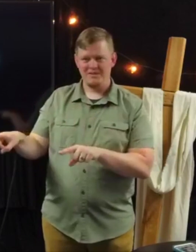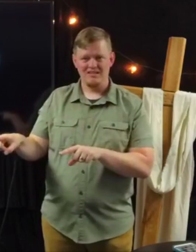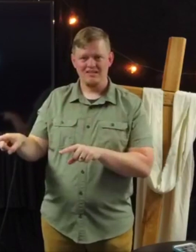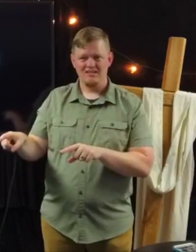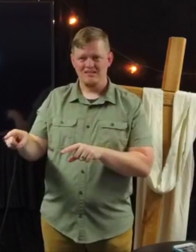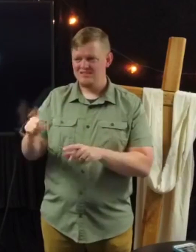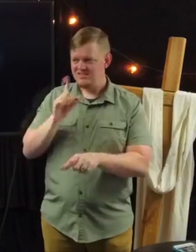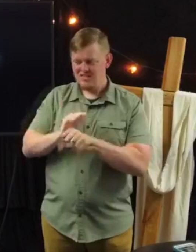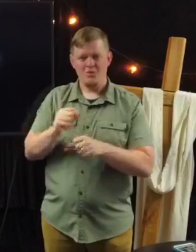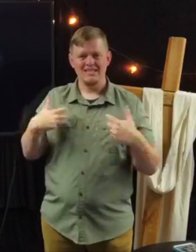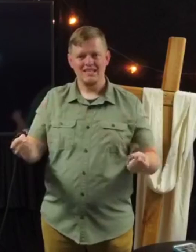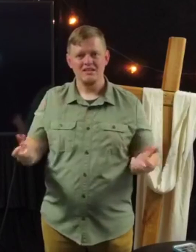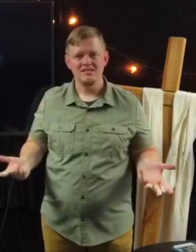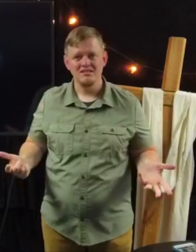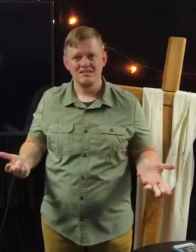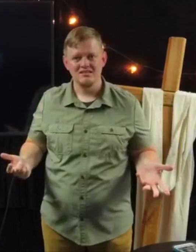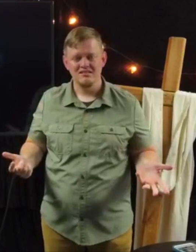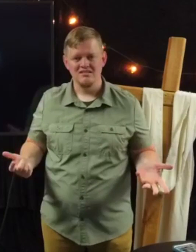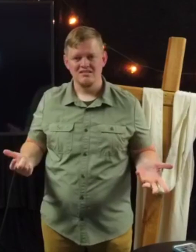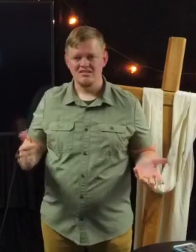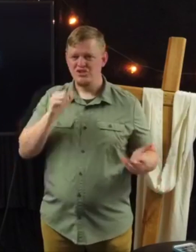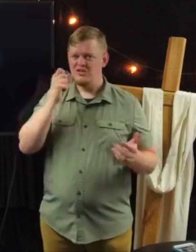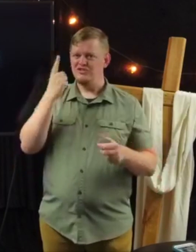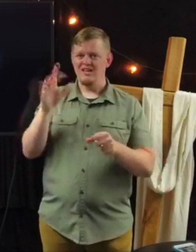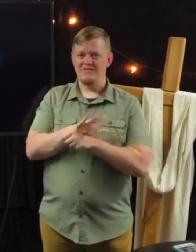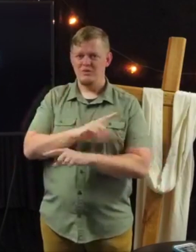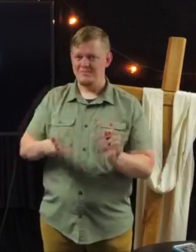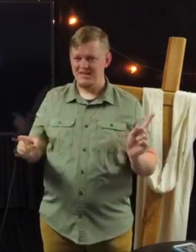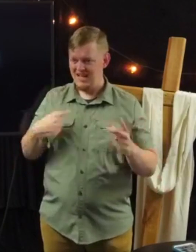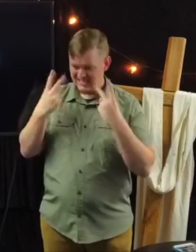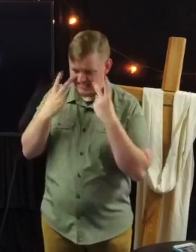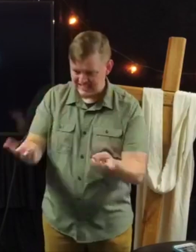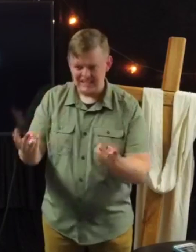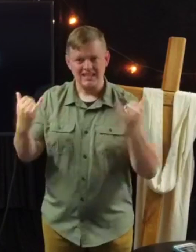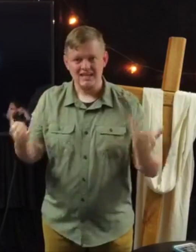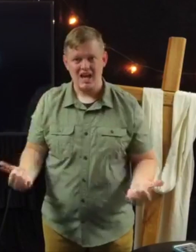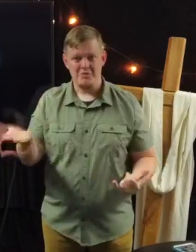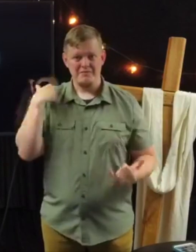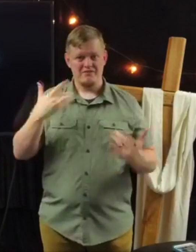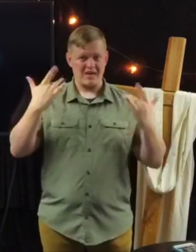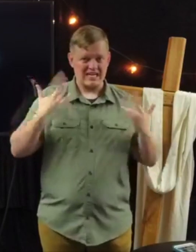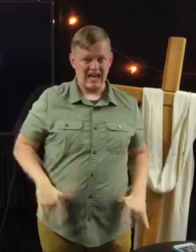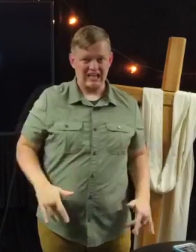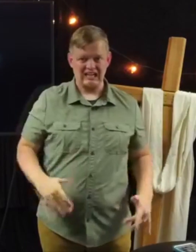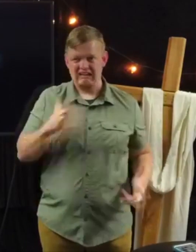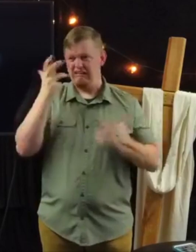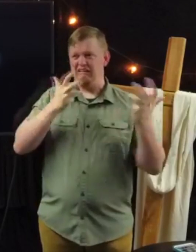Whatever happened, he was healed. And we don't understand it fully, but I've seen it. It's happened. Look, before that man was naked,